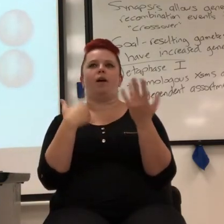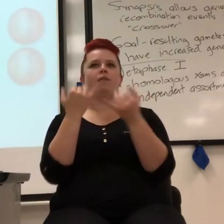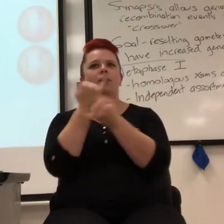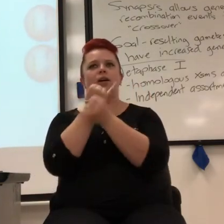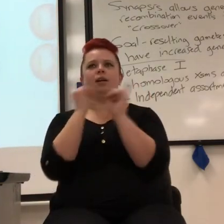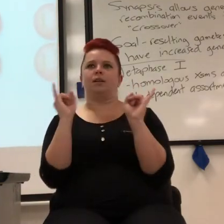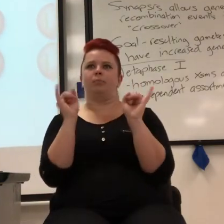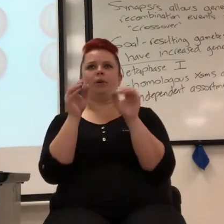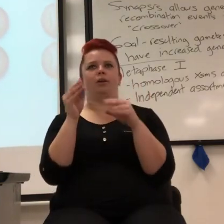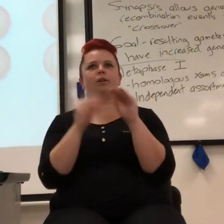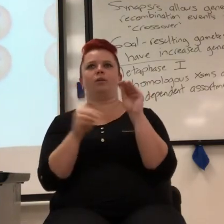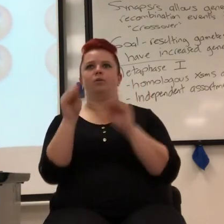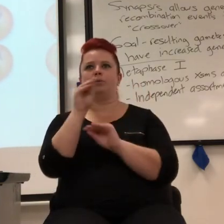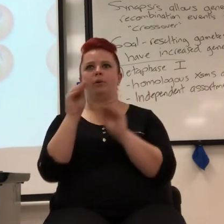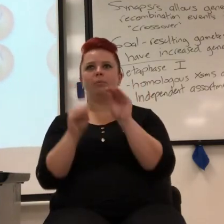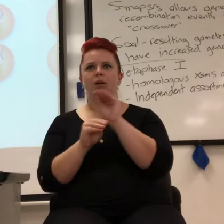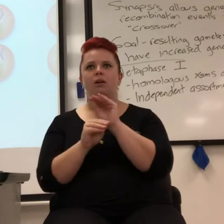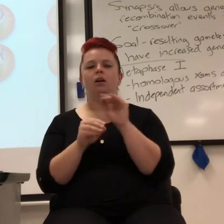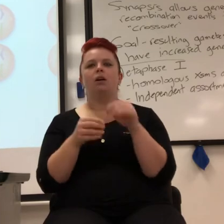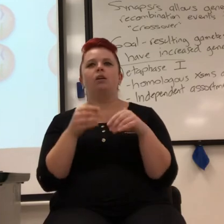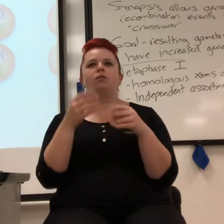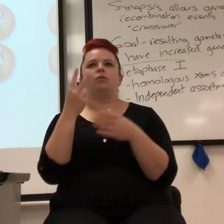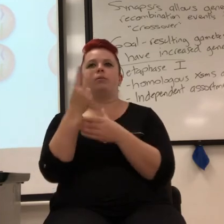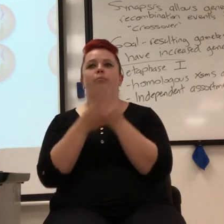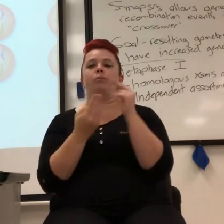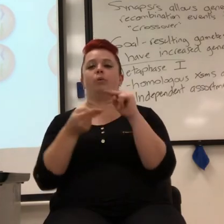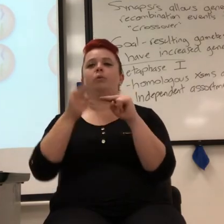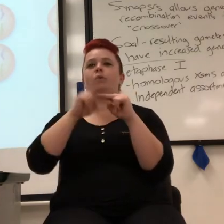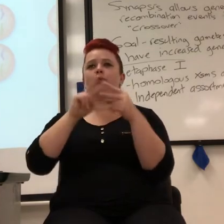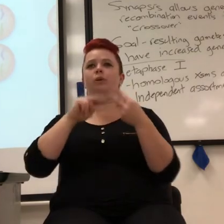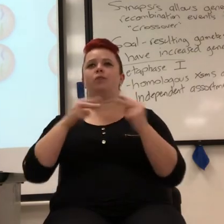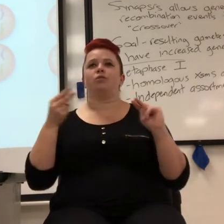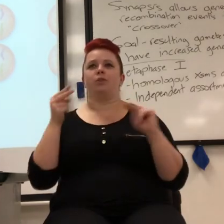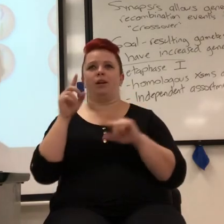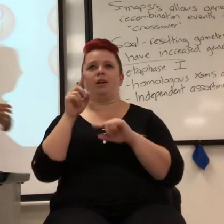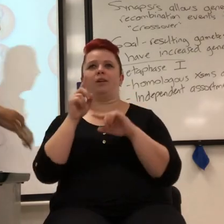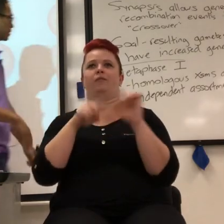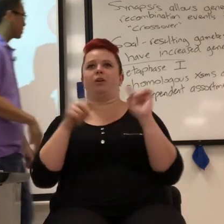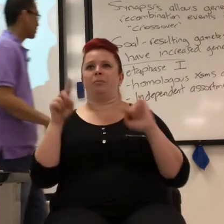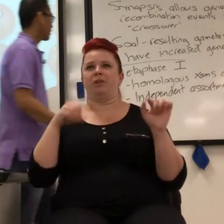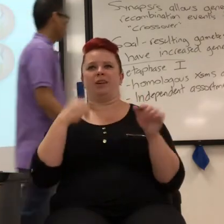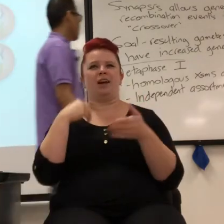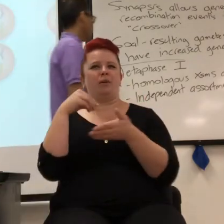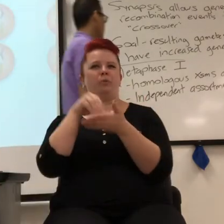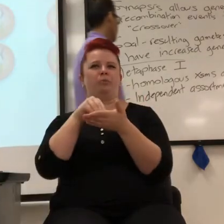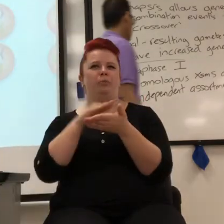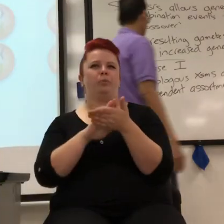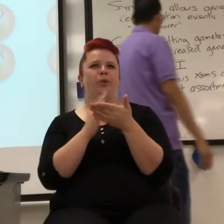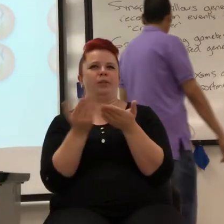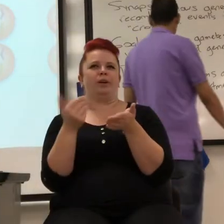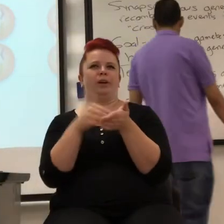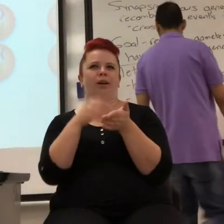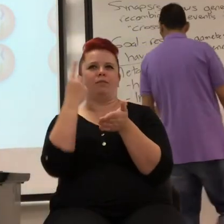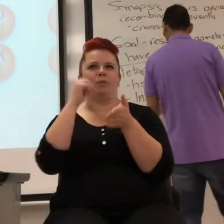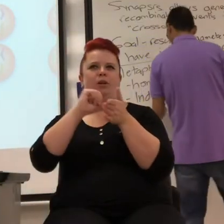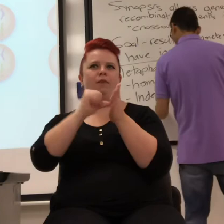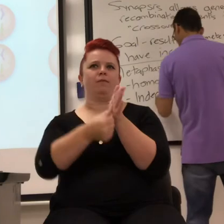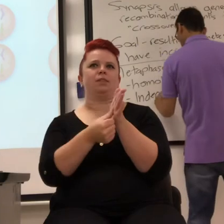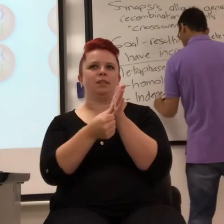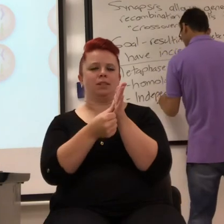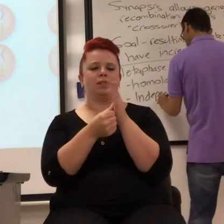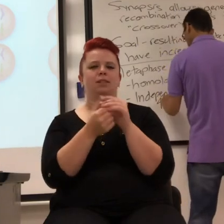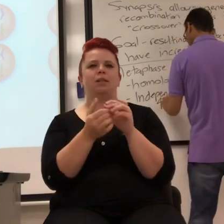independent assortment, both increase genetic variability. I'd write it again, just for emphasis, if you're wondering why I mentioned